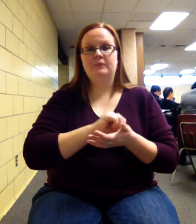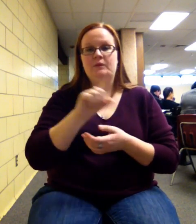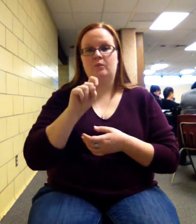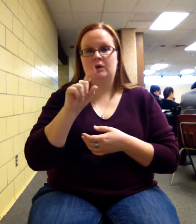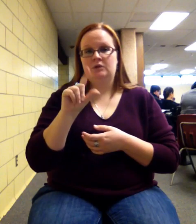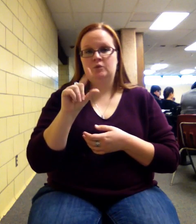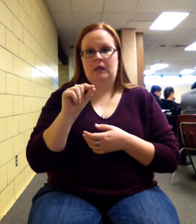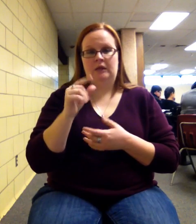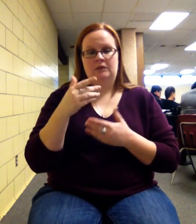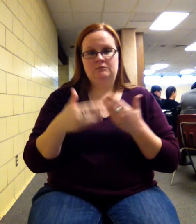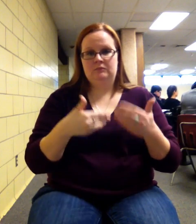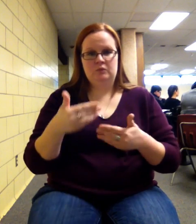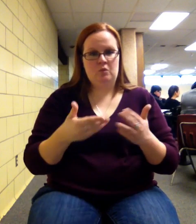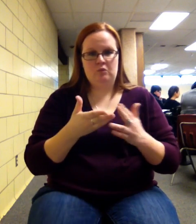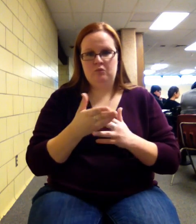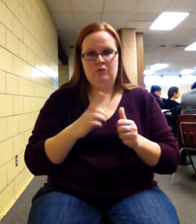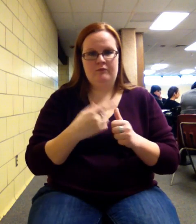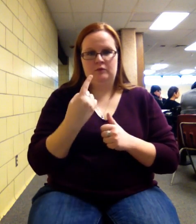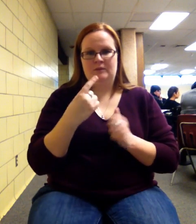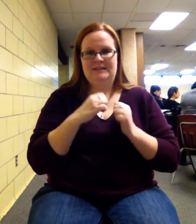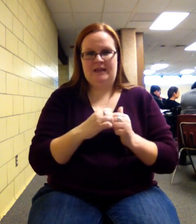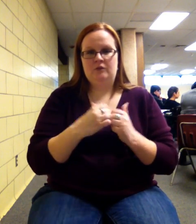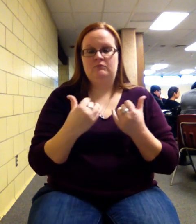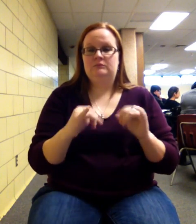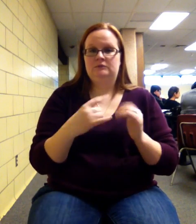kind of go through the first one together because he's still talking about organizing the cash flows.